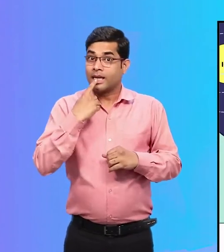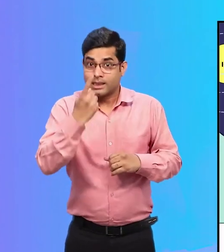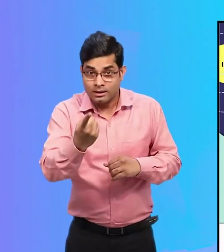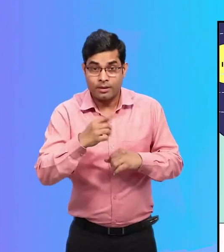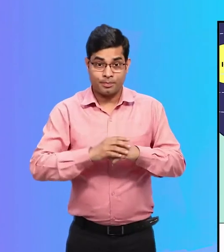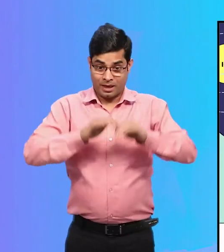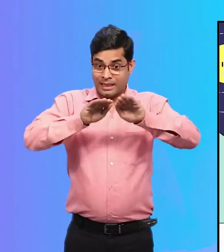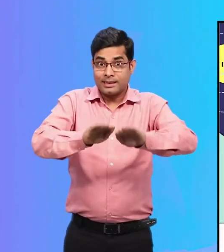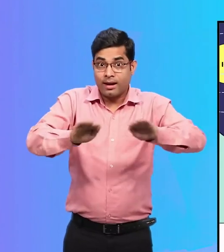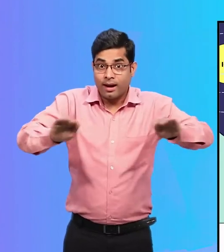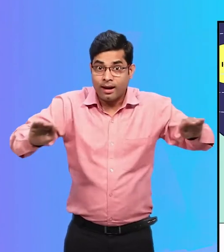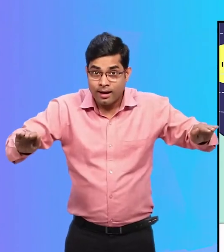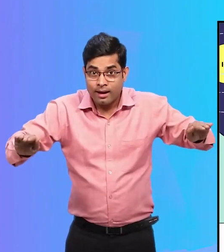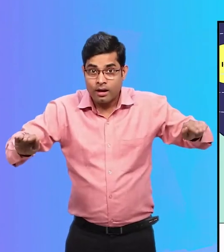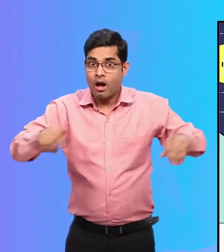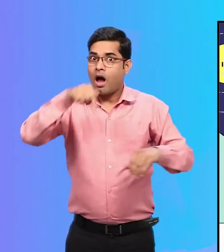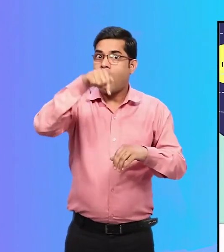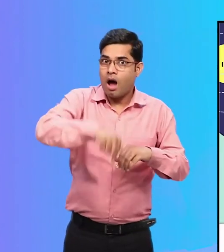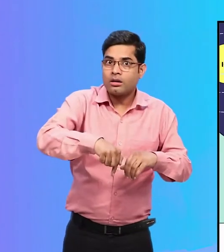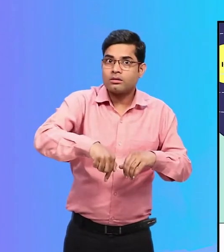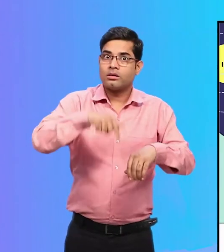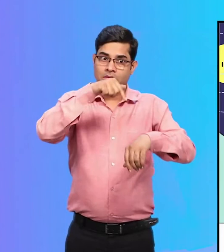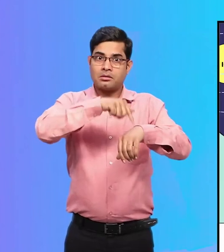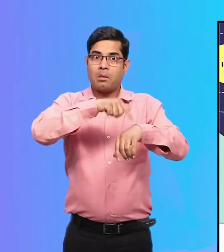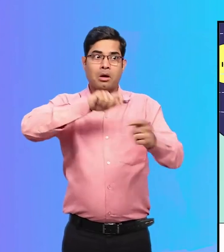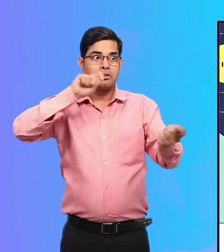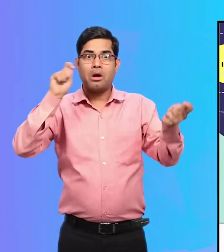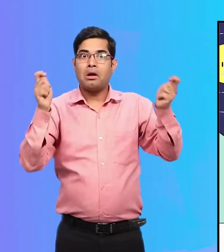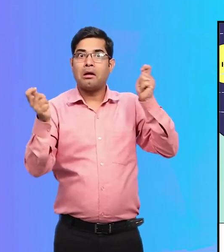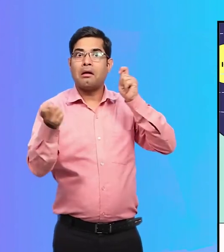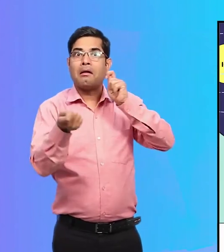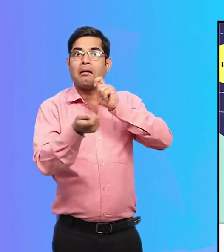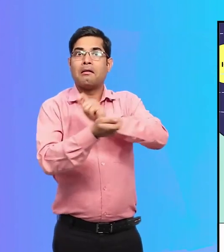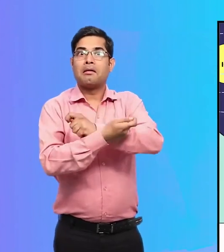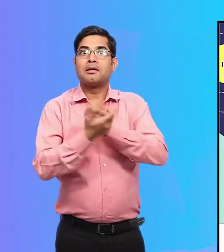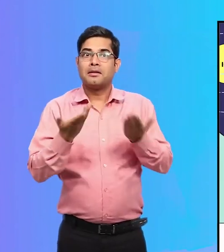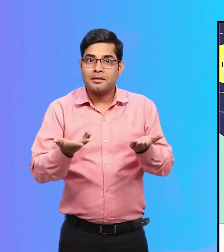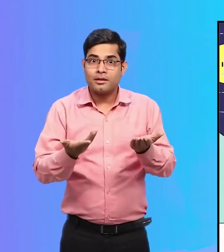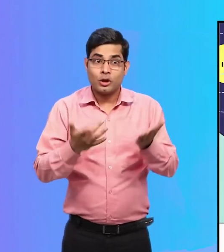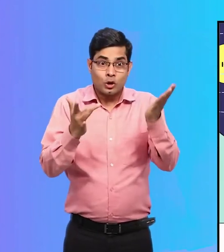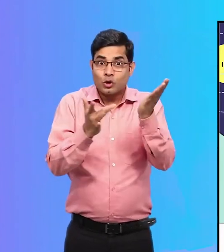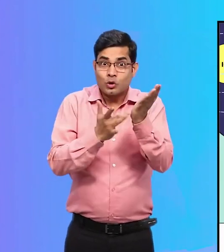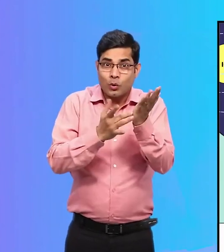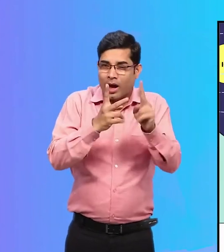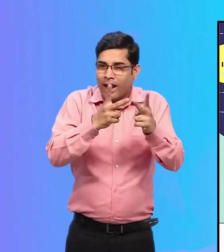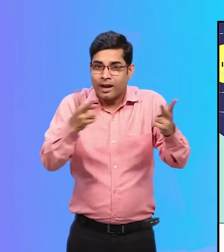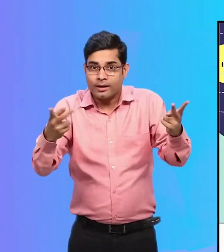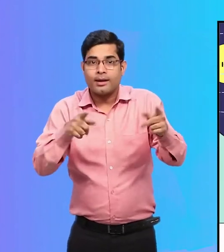Children, in today's modern age, it is important that all technologies like websites and